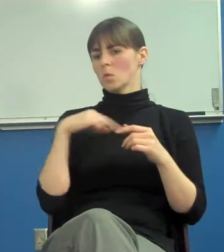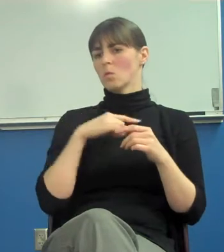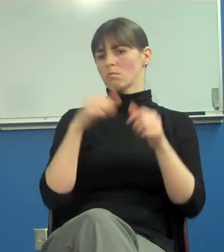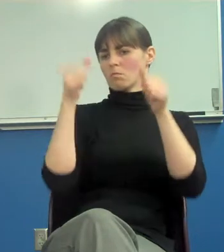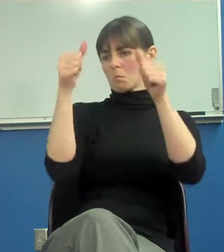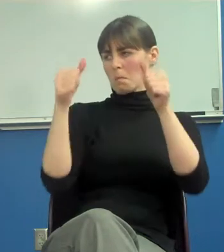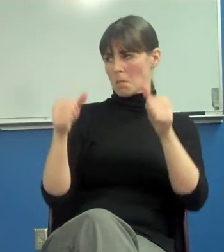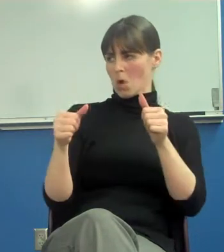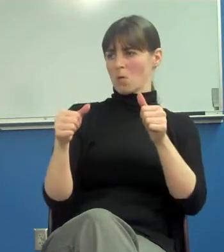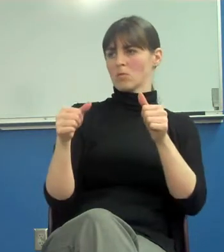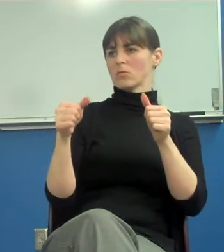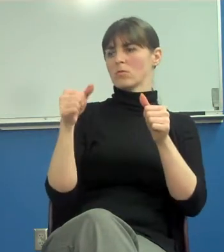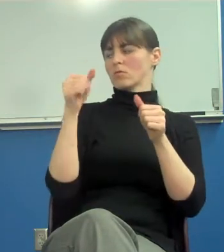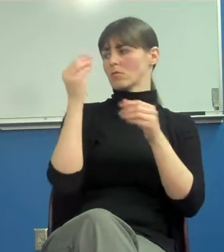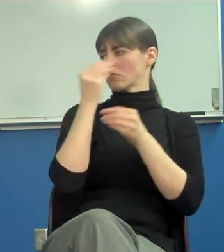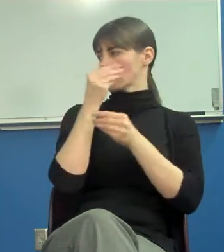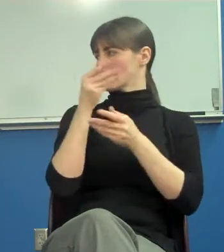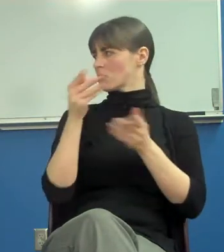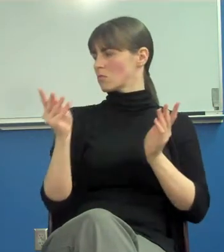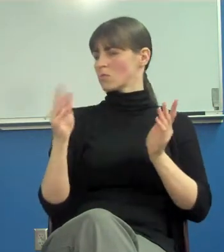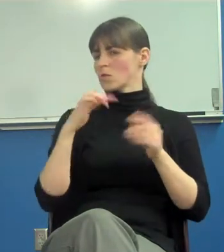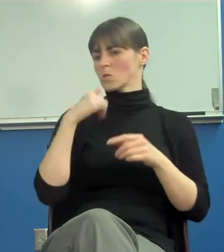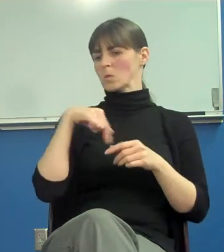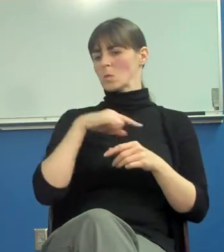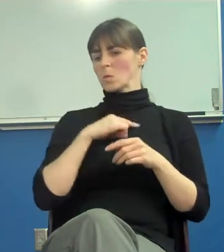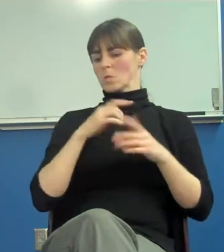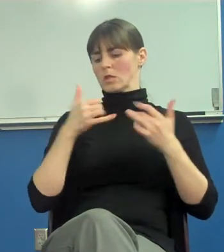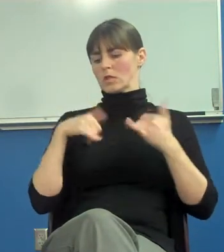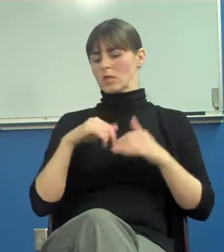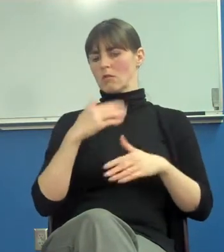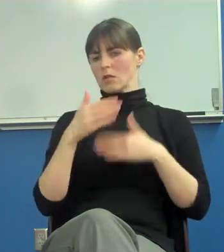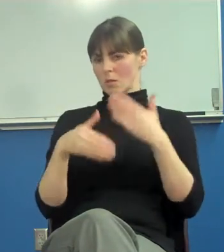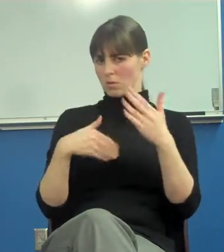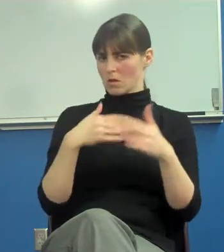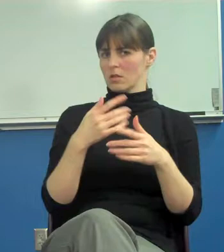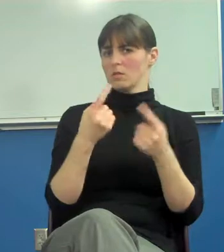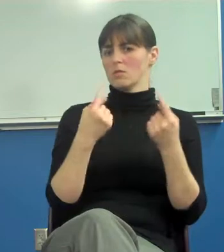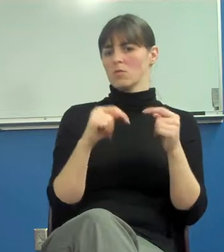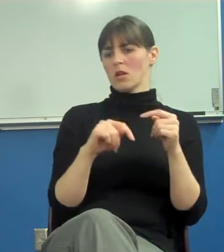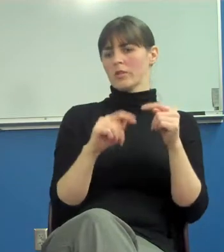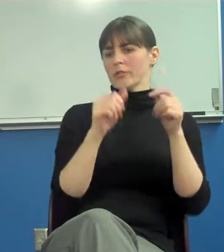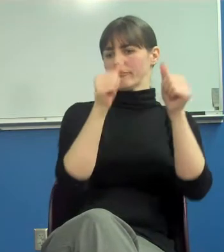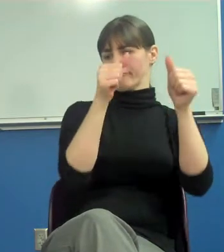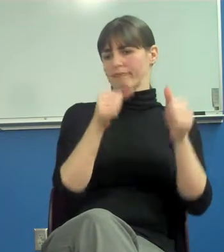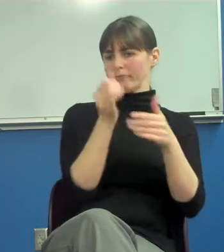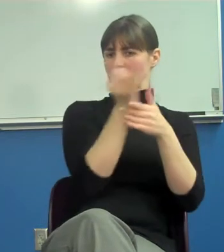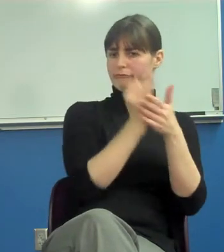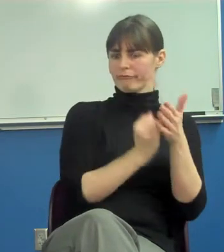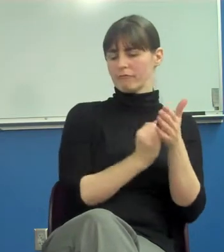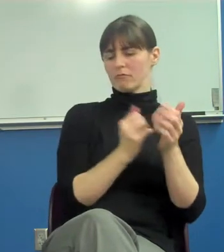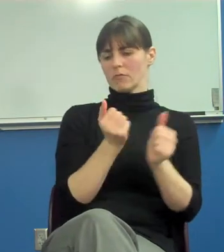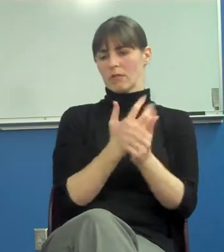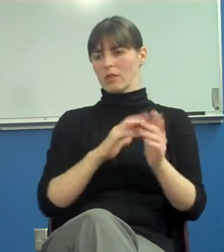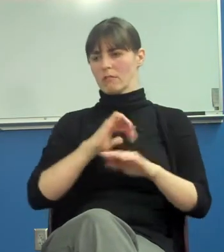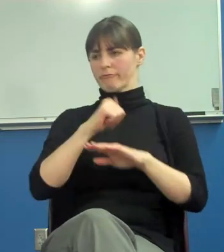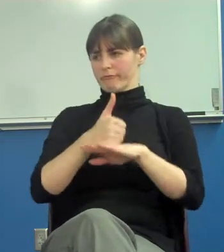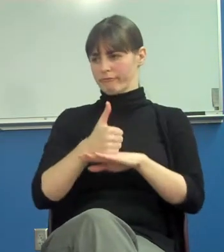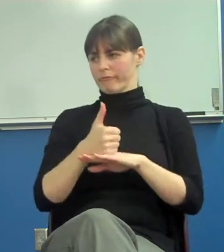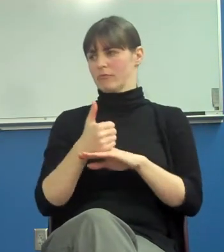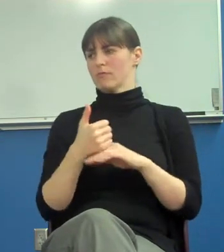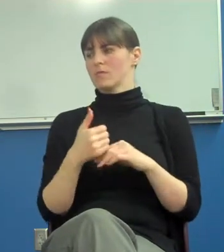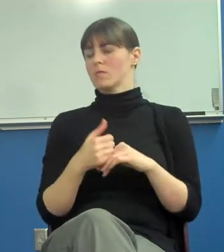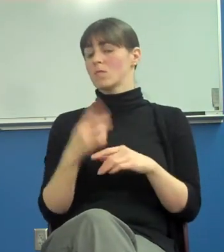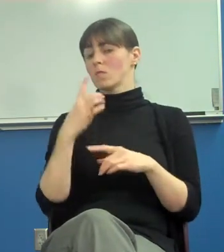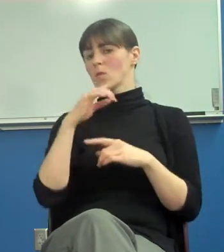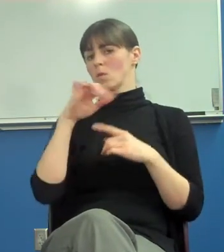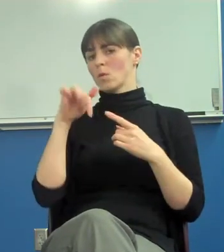posted everywhere. And like I said, we're still in the process of trying to make all the posters and getting everything established. So once